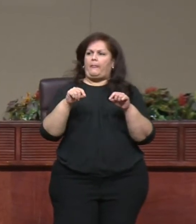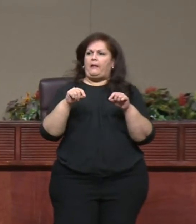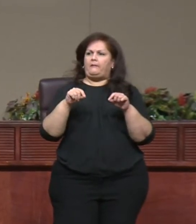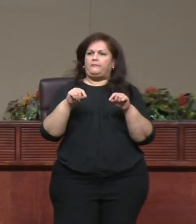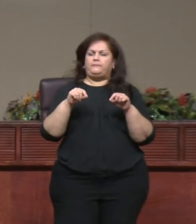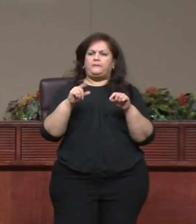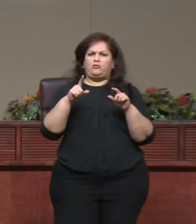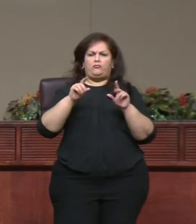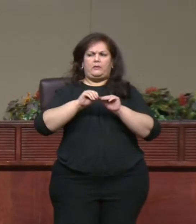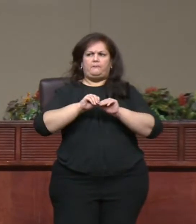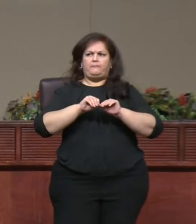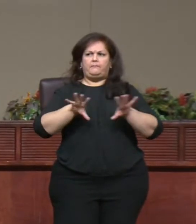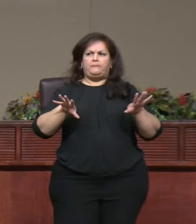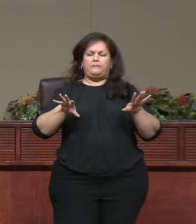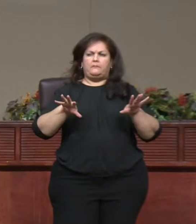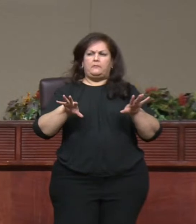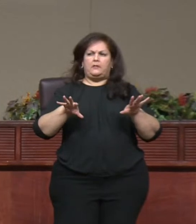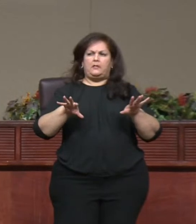are out.